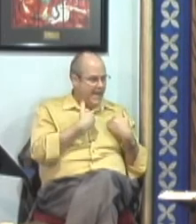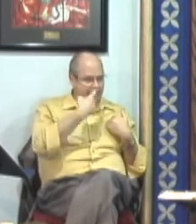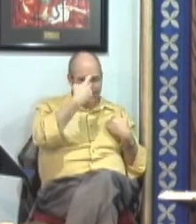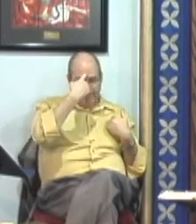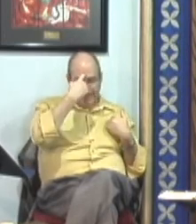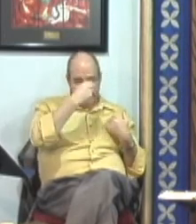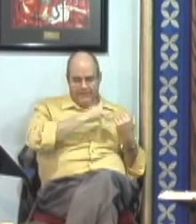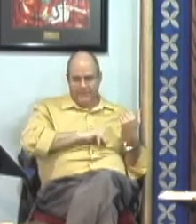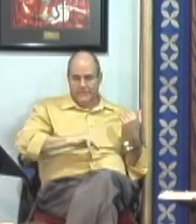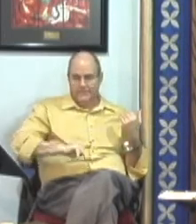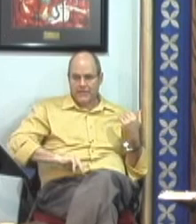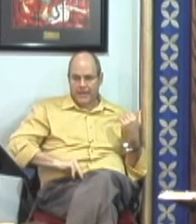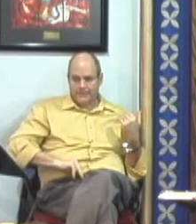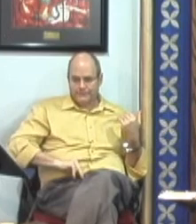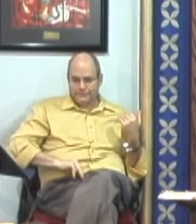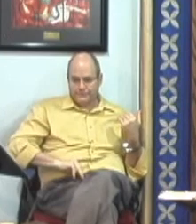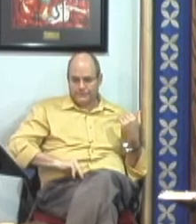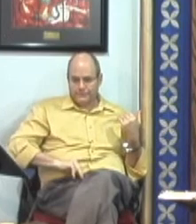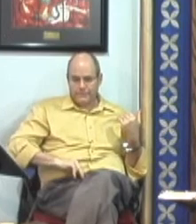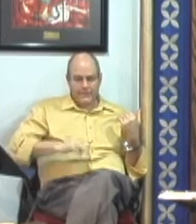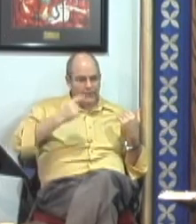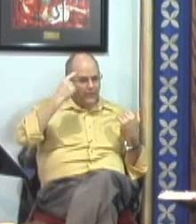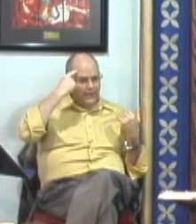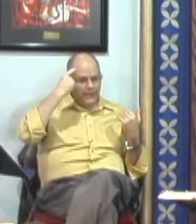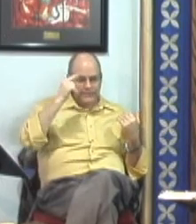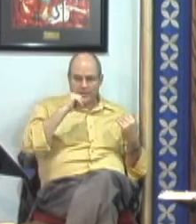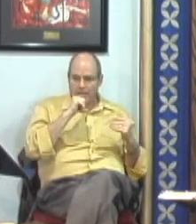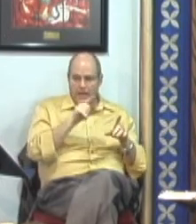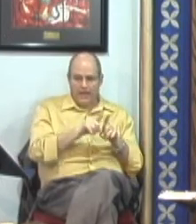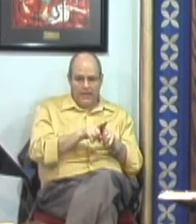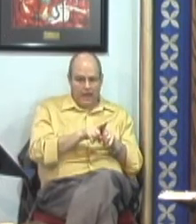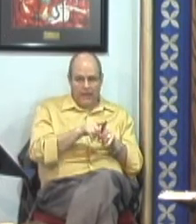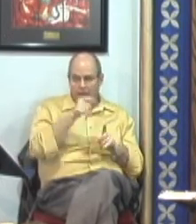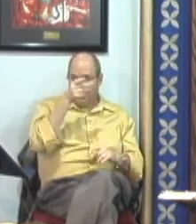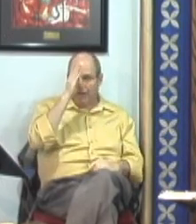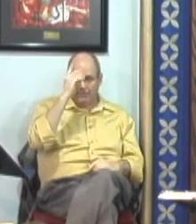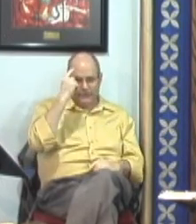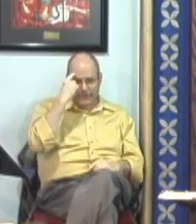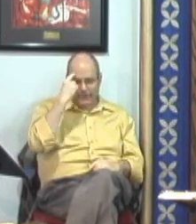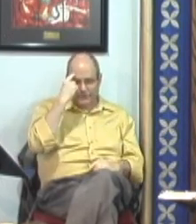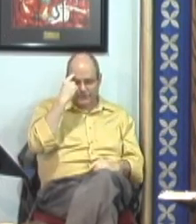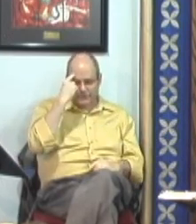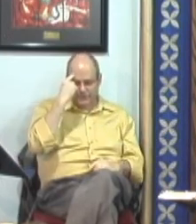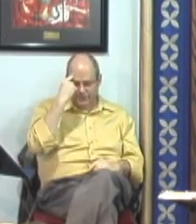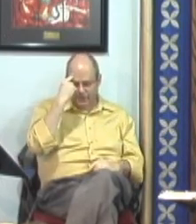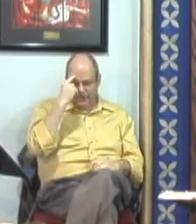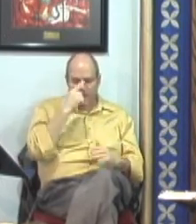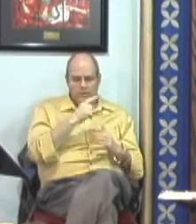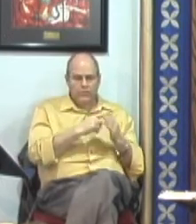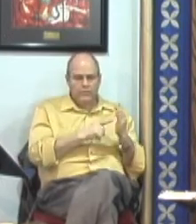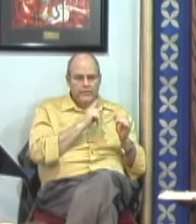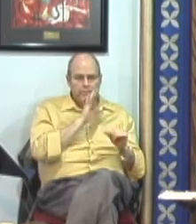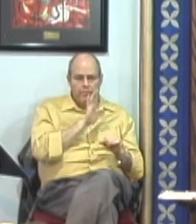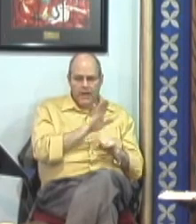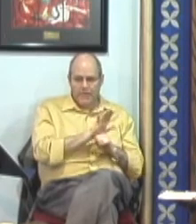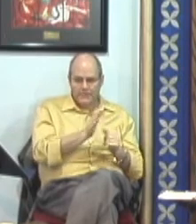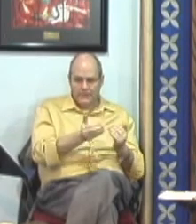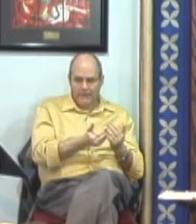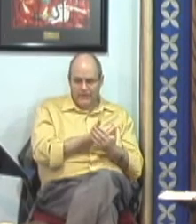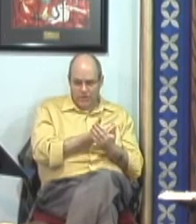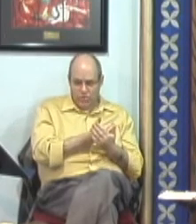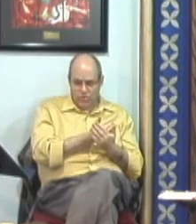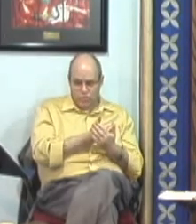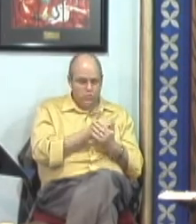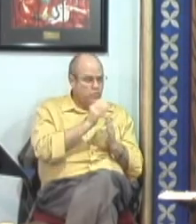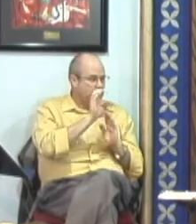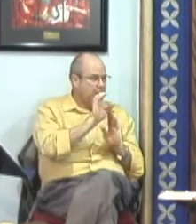the Messiah. So even though our thoughts are not like God's thoughts, what the promise of the new covenant is that